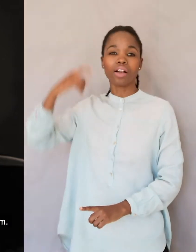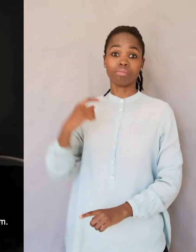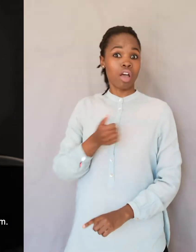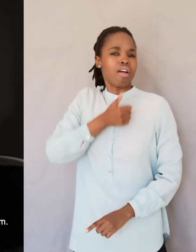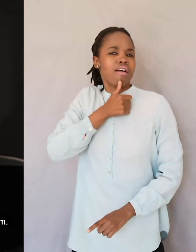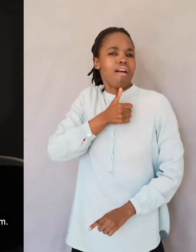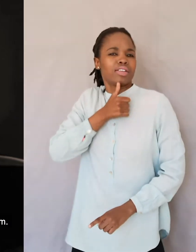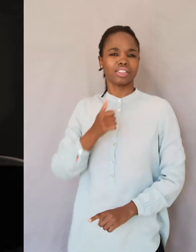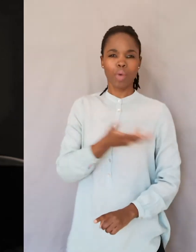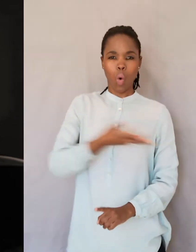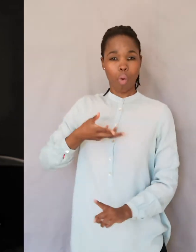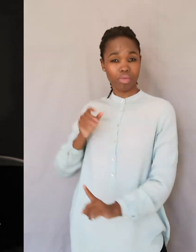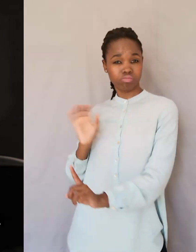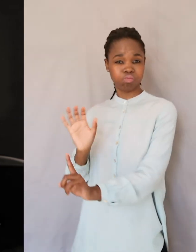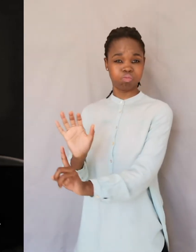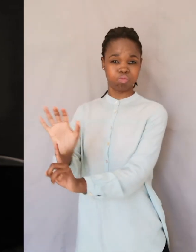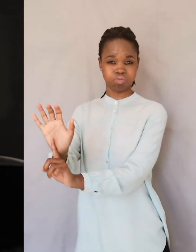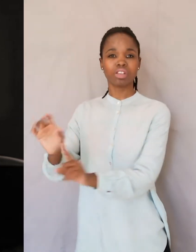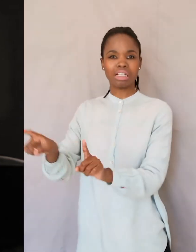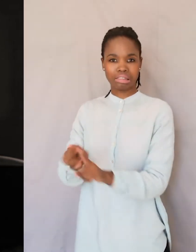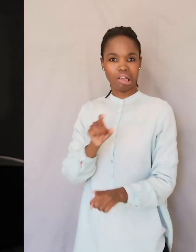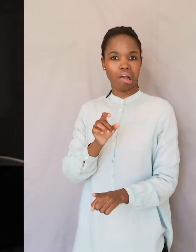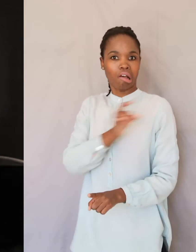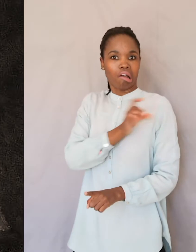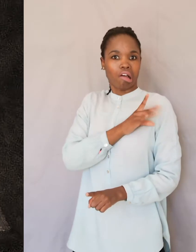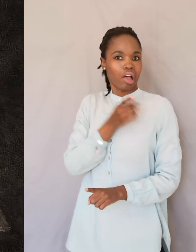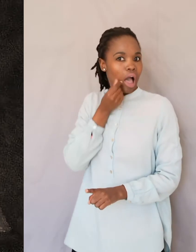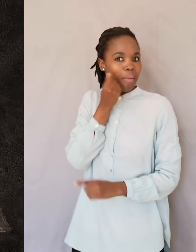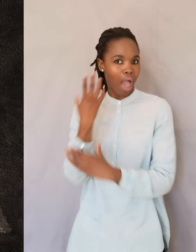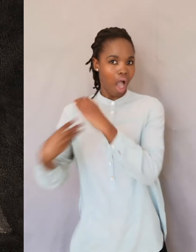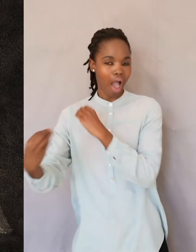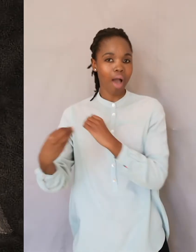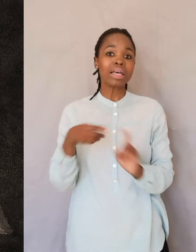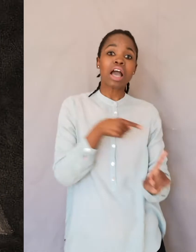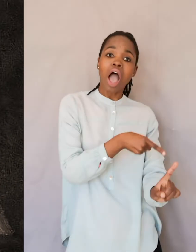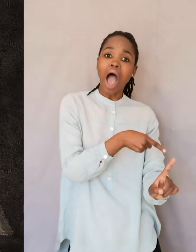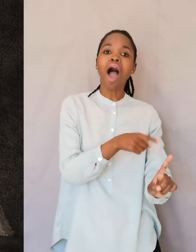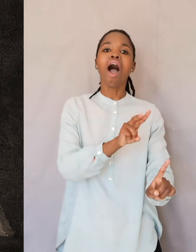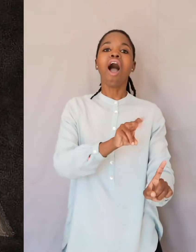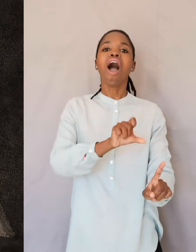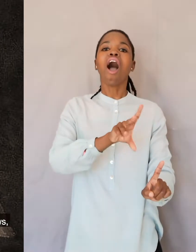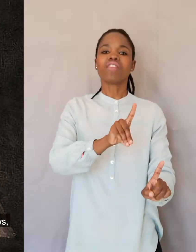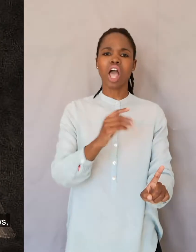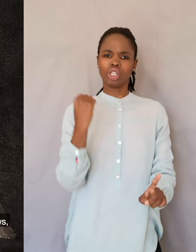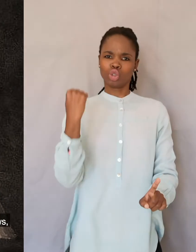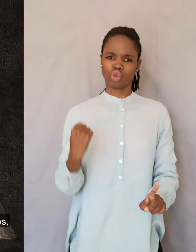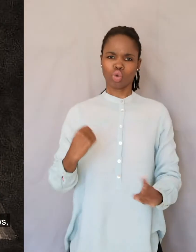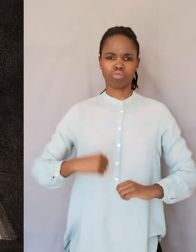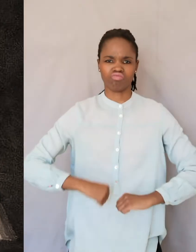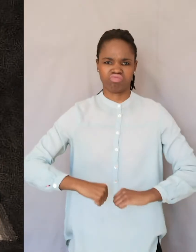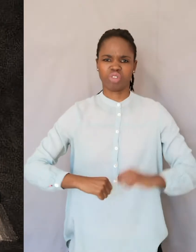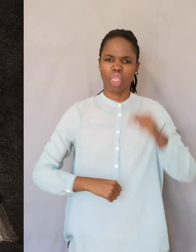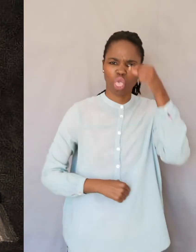Women love him. Men fear him. Mm-hmm. Vlad, short, stocky, bushy